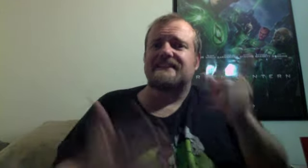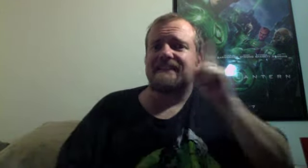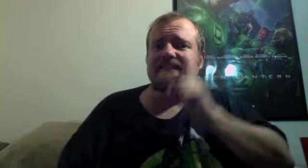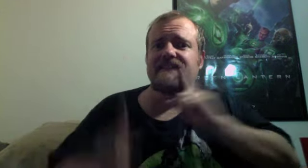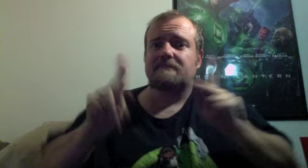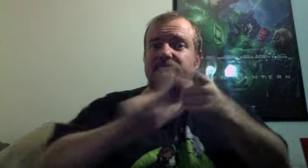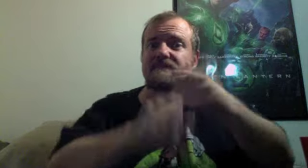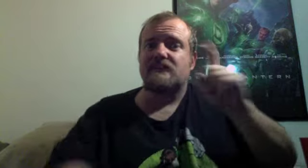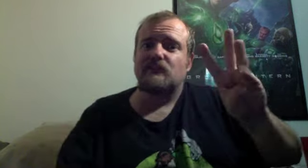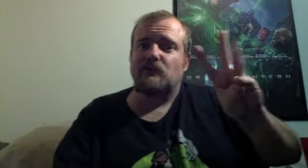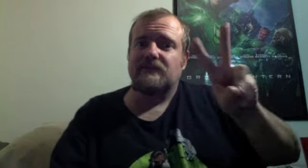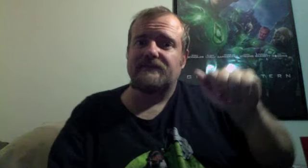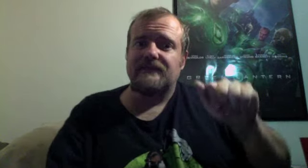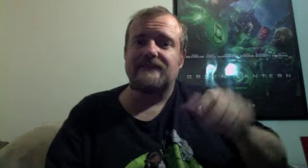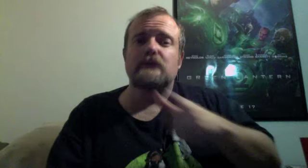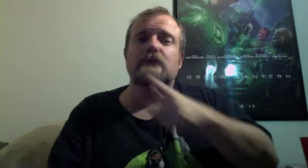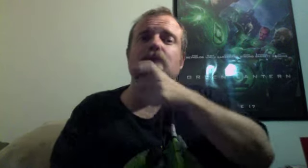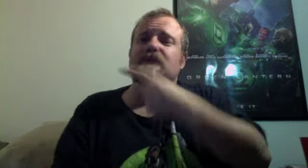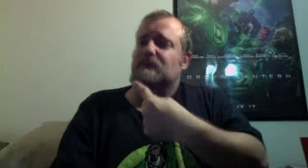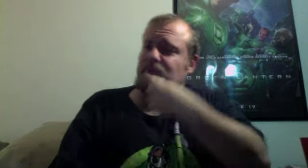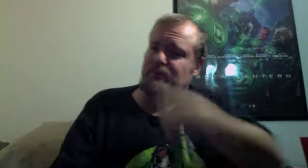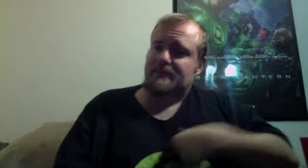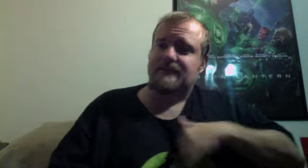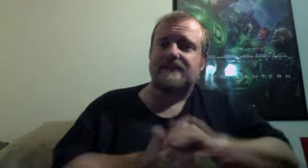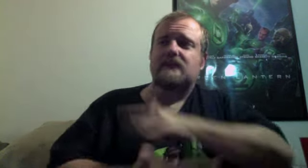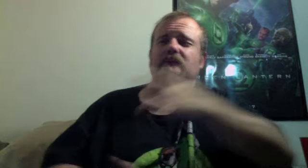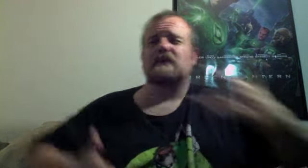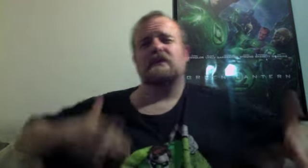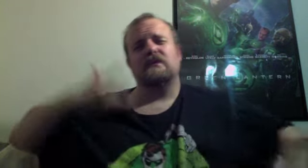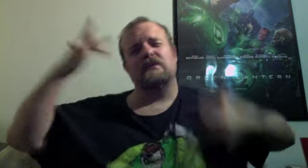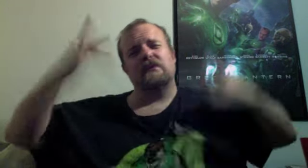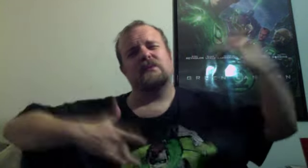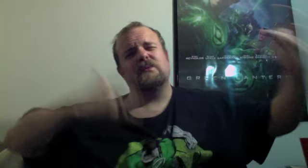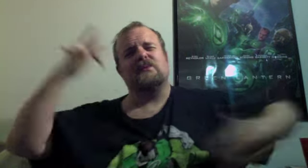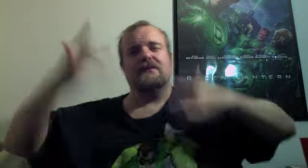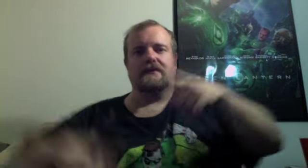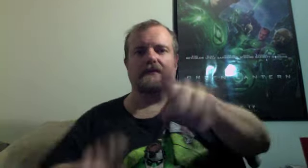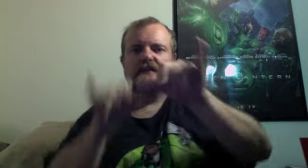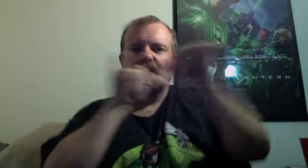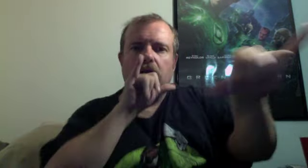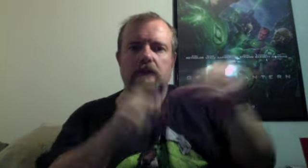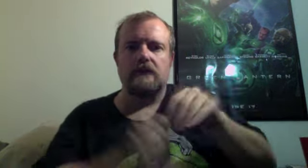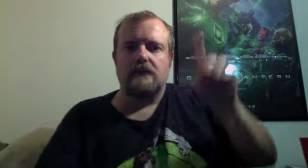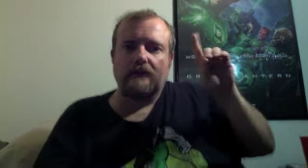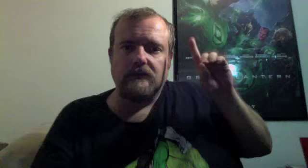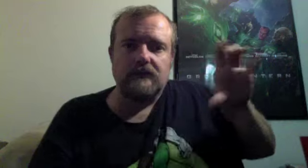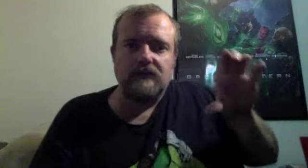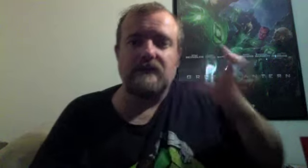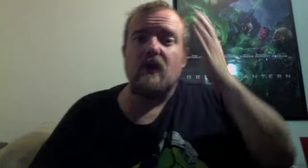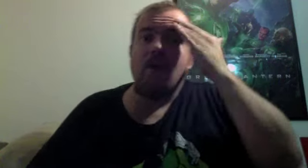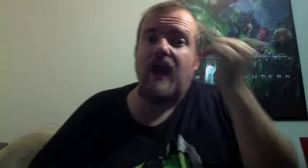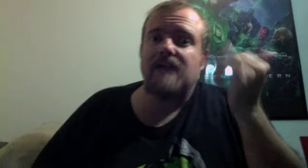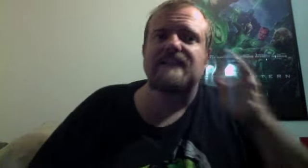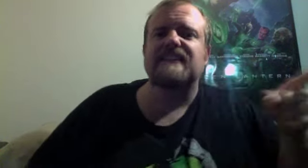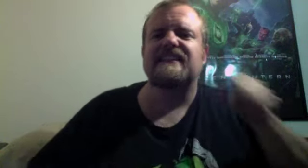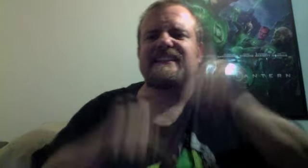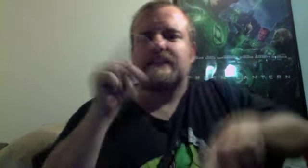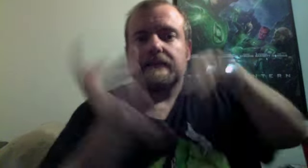the flow of ideas and creativity, so it has to keep up. It kept up with me, and not only did it keep up with me, it actually got better the more I used